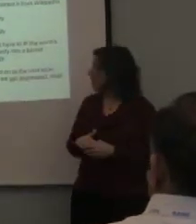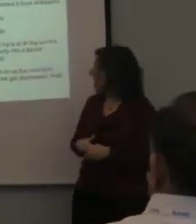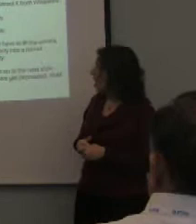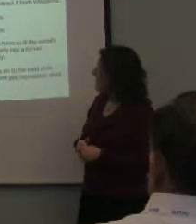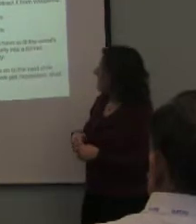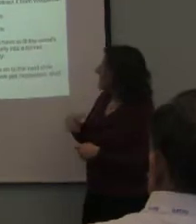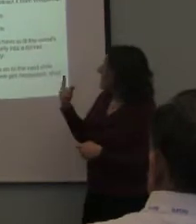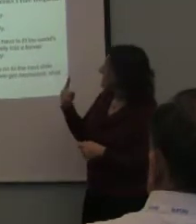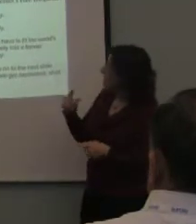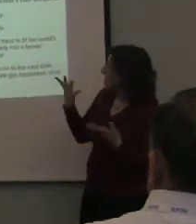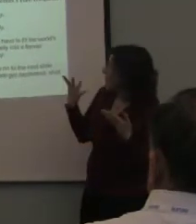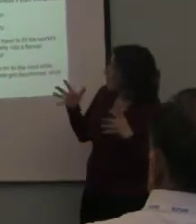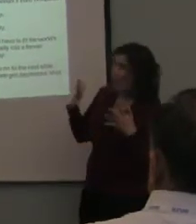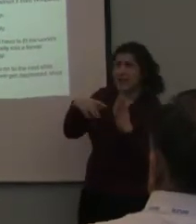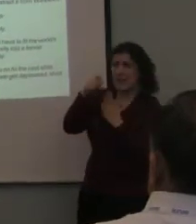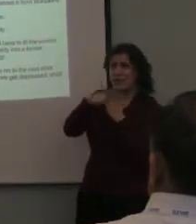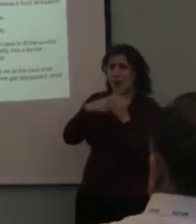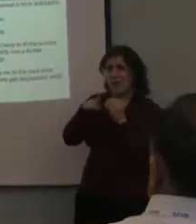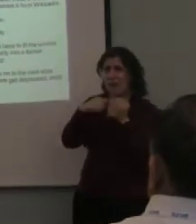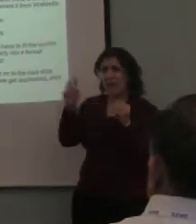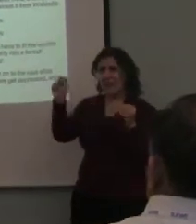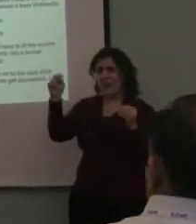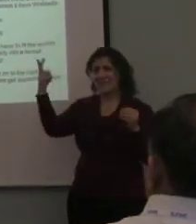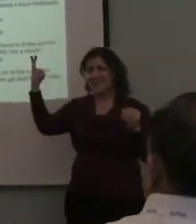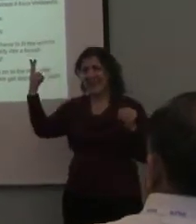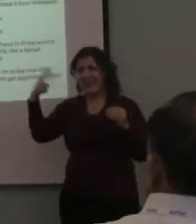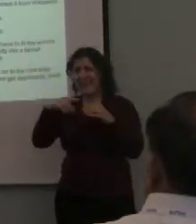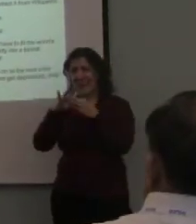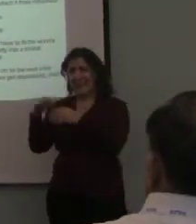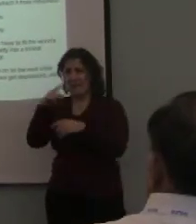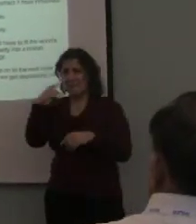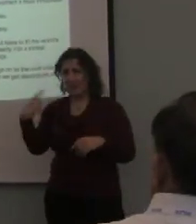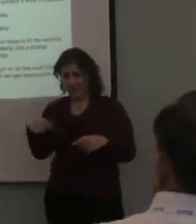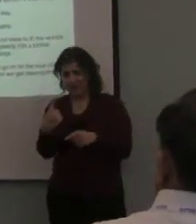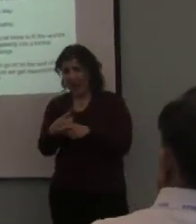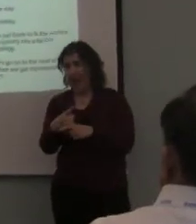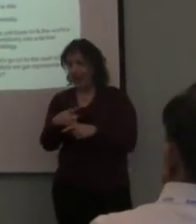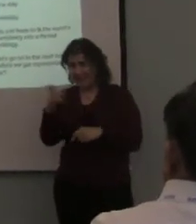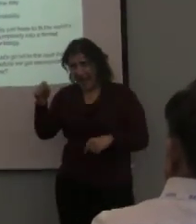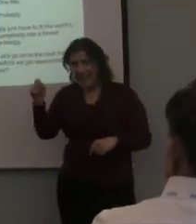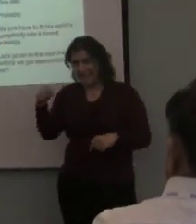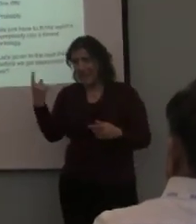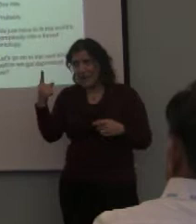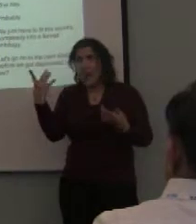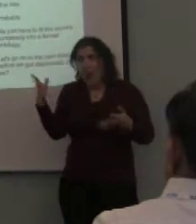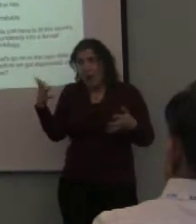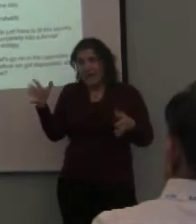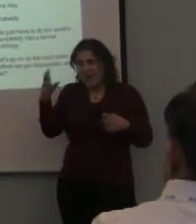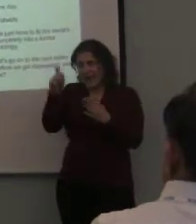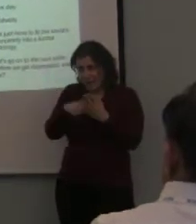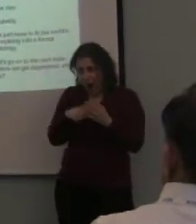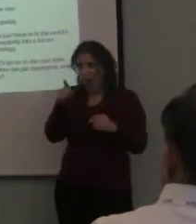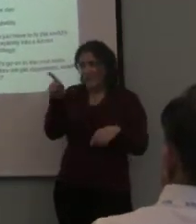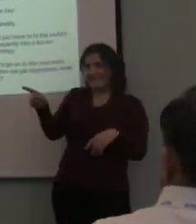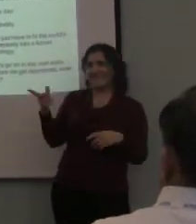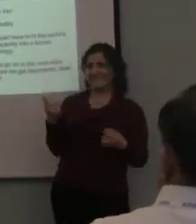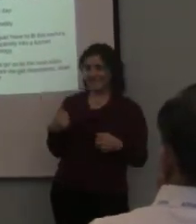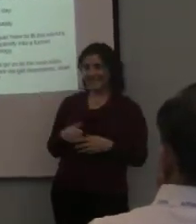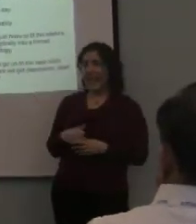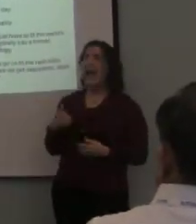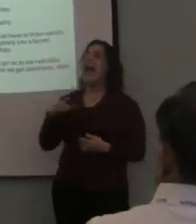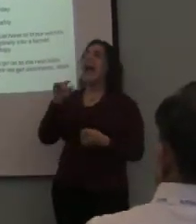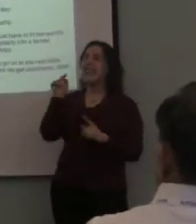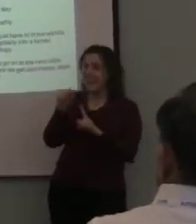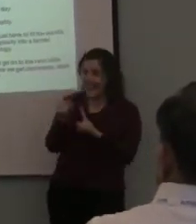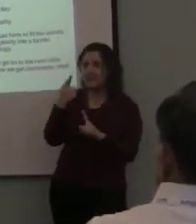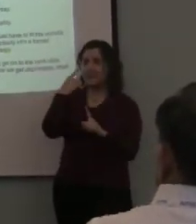written about Nicholas II of Russia? Well, yeah. And this is where we might see